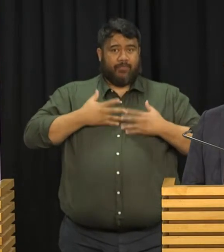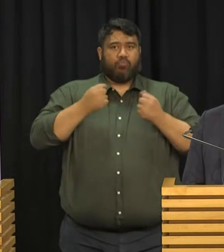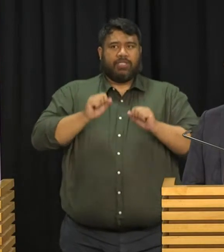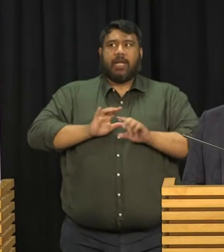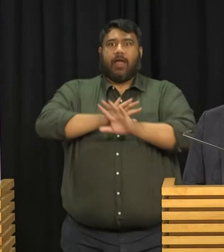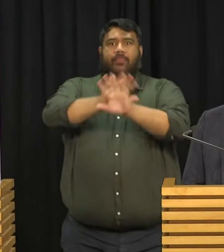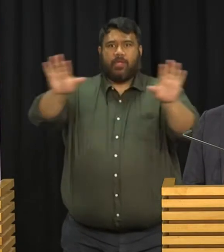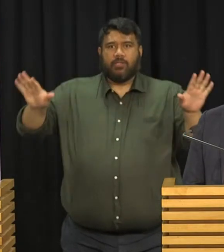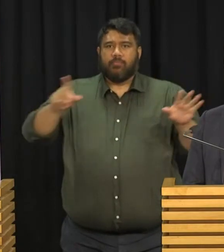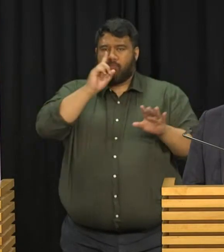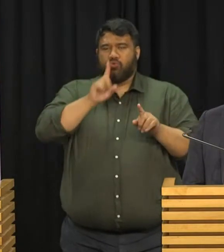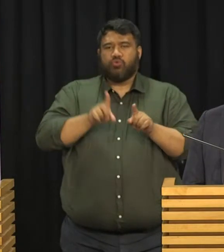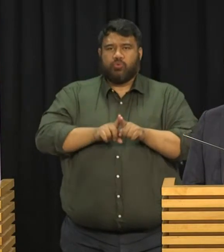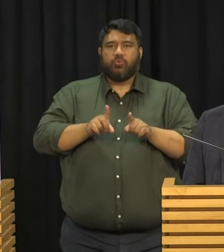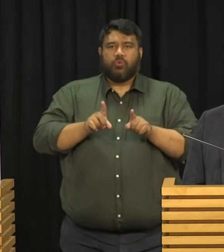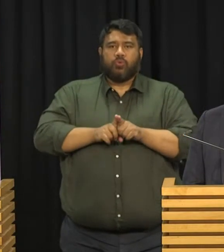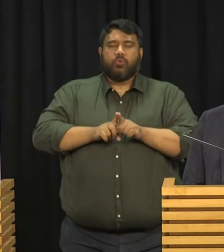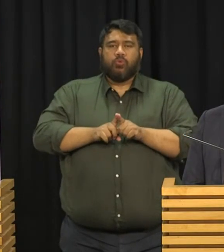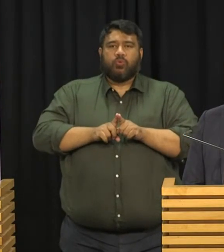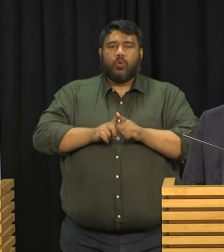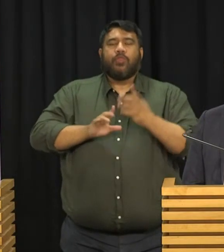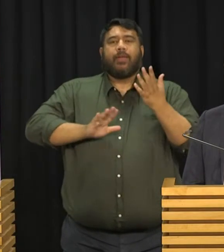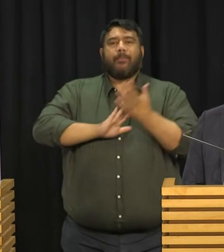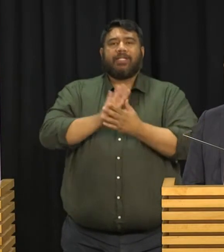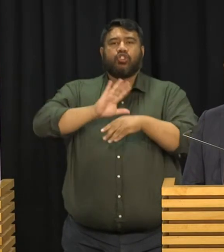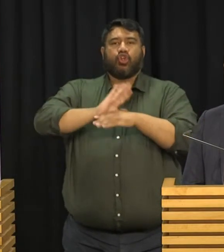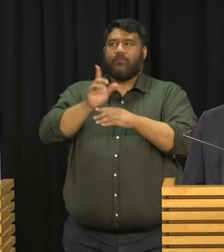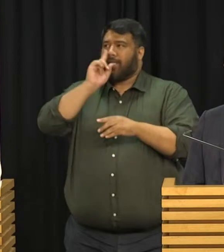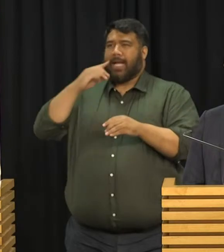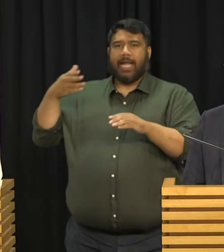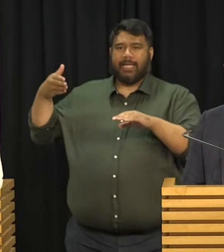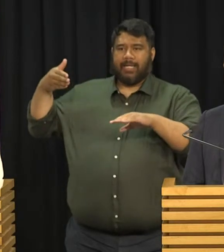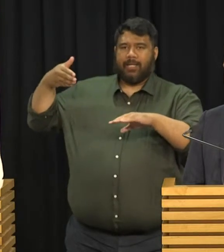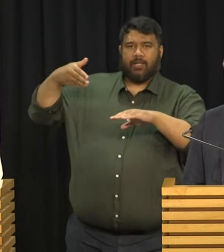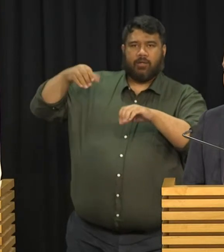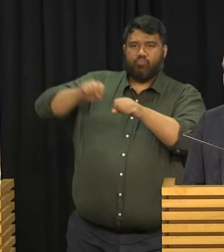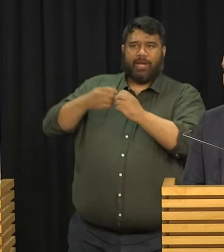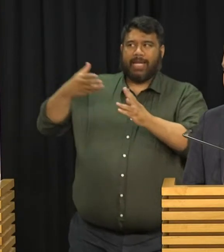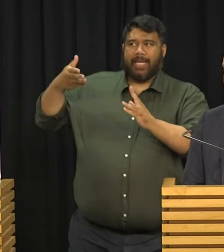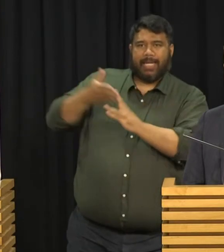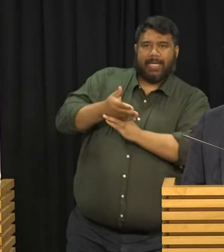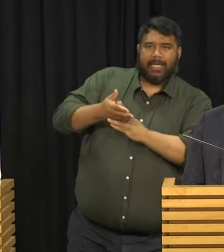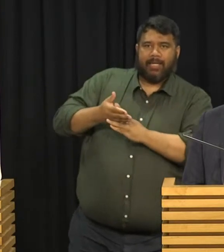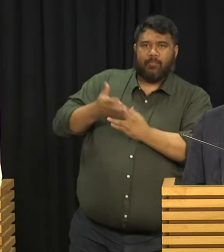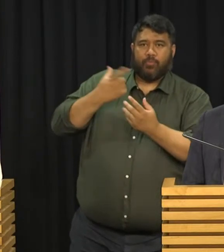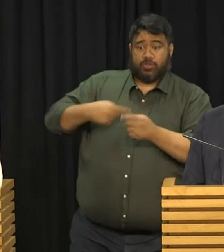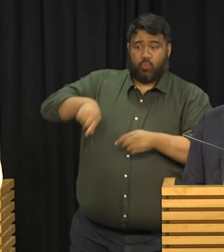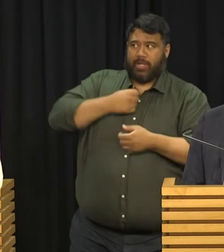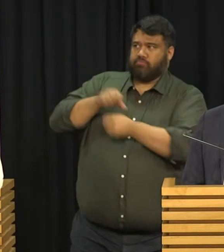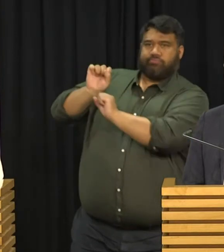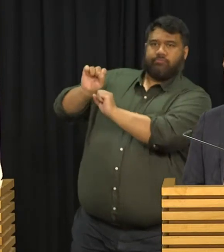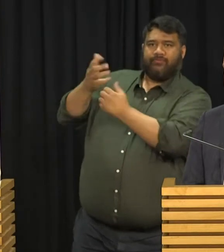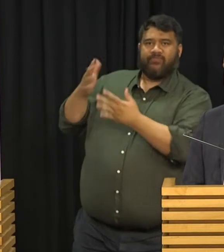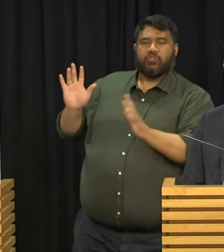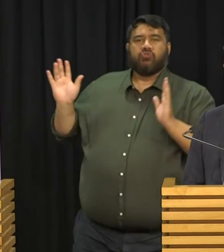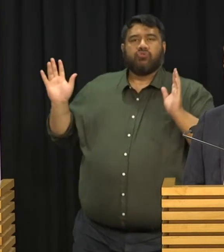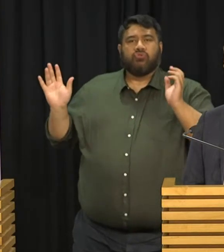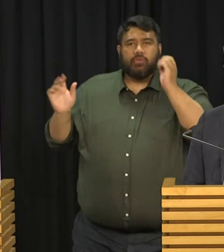us that are vaccinated, it means that there isn't a path for COVID anymore. And eventually, that's when we'll globally see it peter